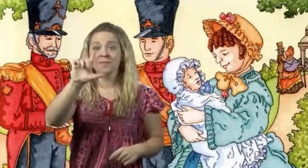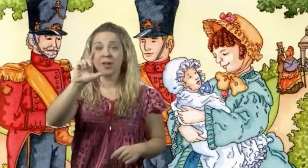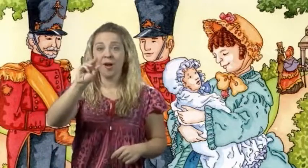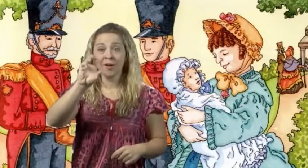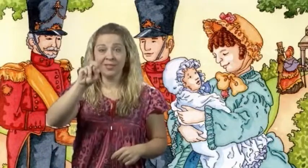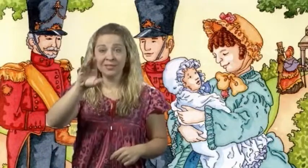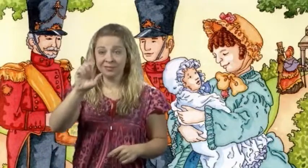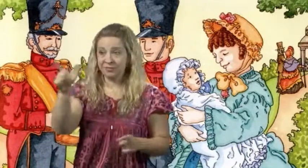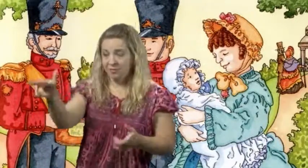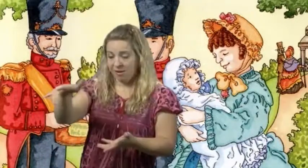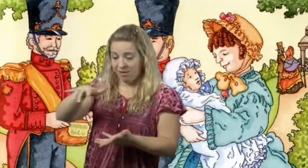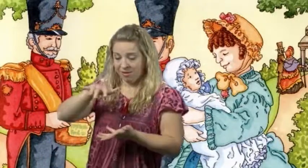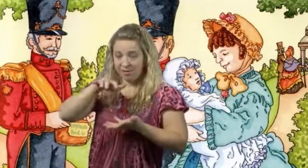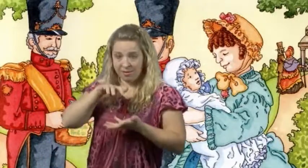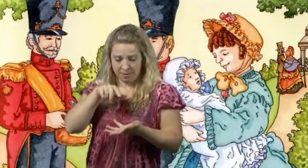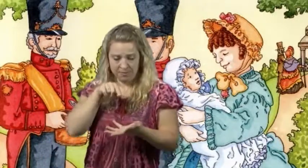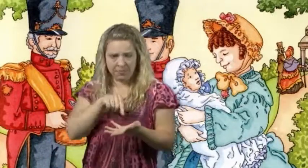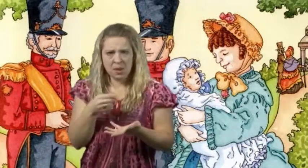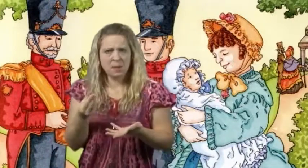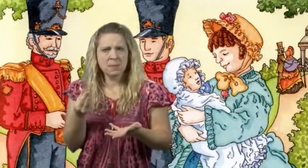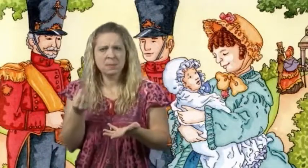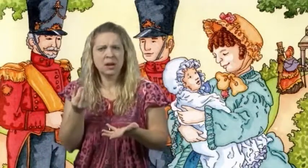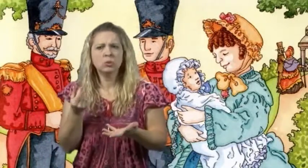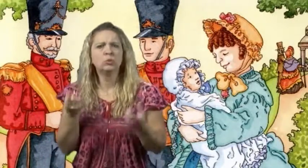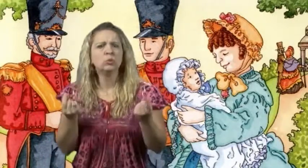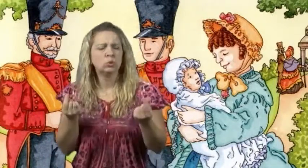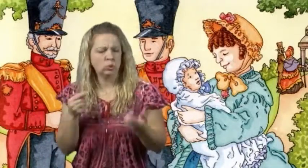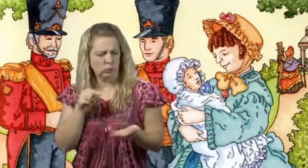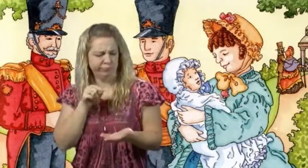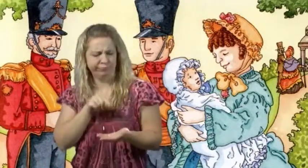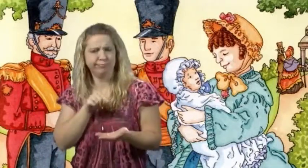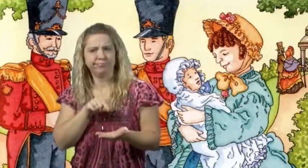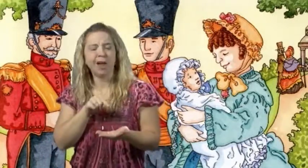Florence used it later to set up a school for nurses.